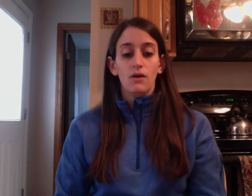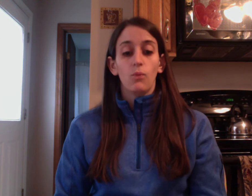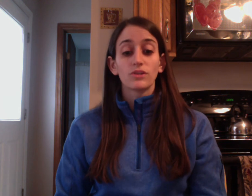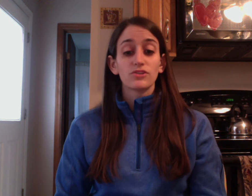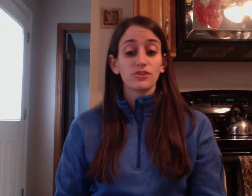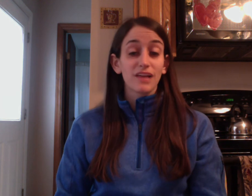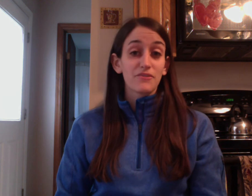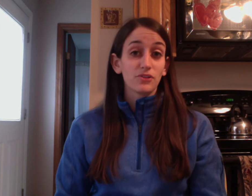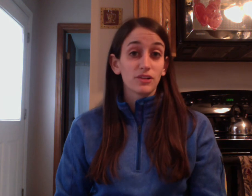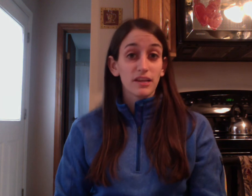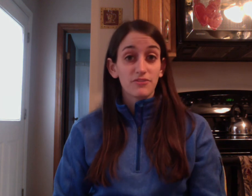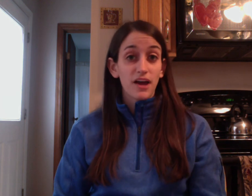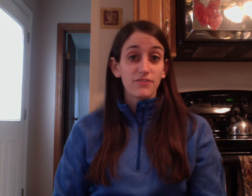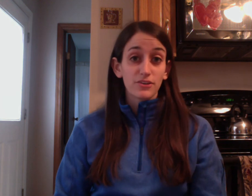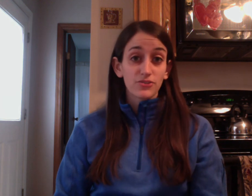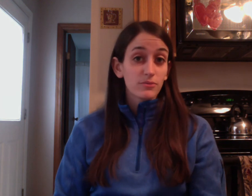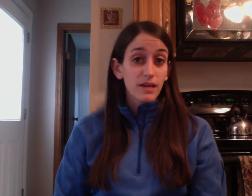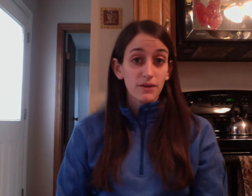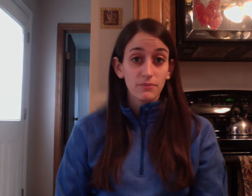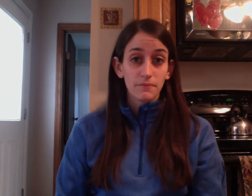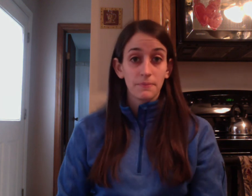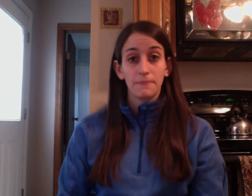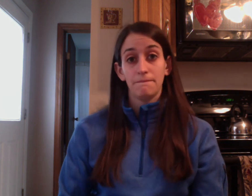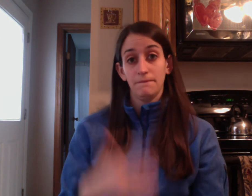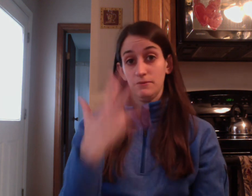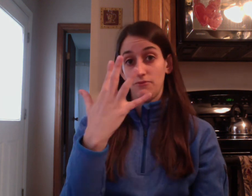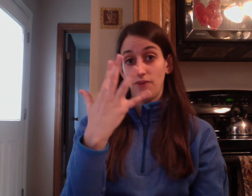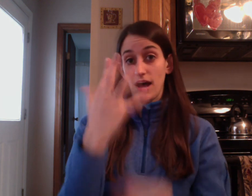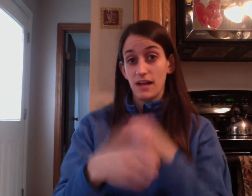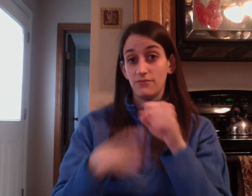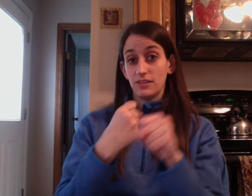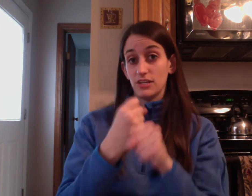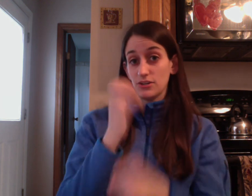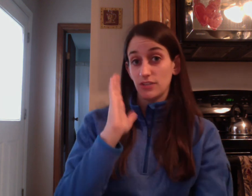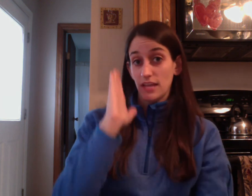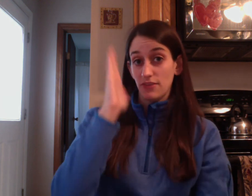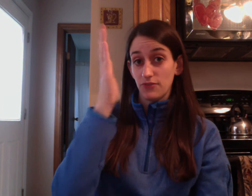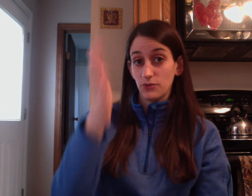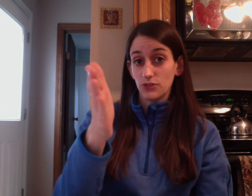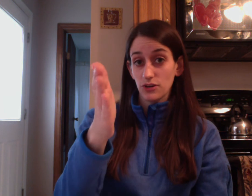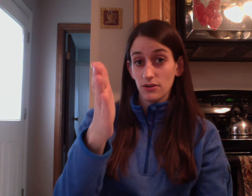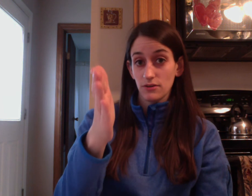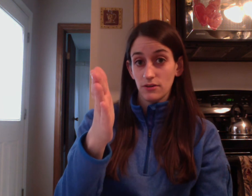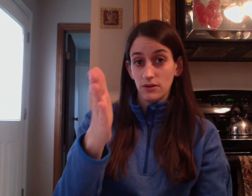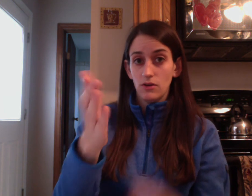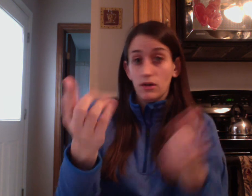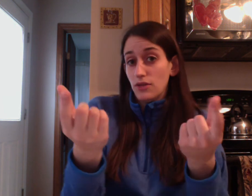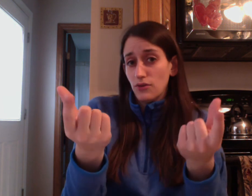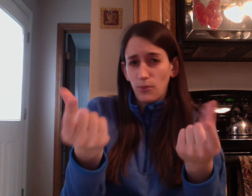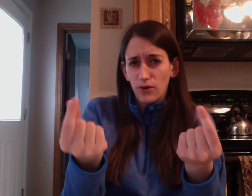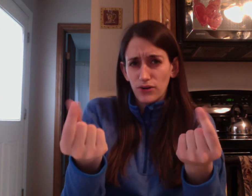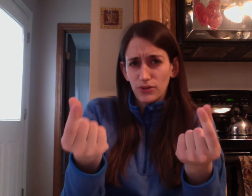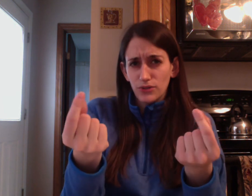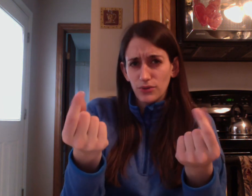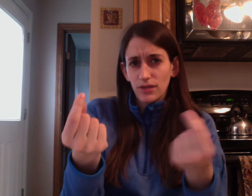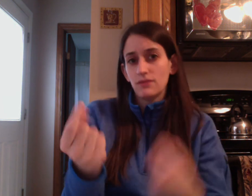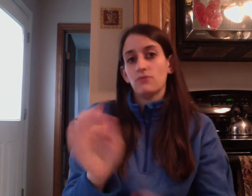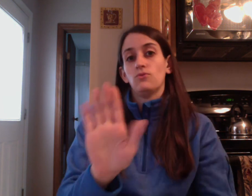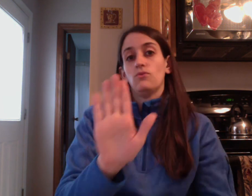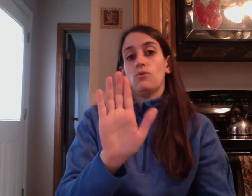What does your life look like 5 years from now? 5 years in the future? Either what are you doing